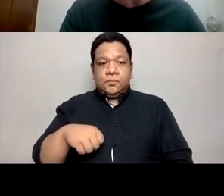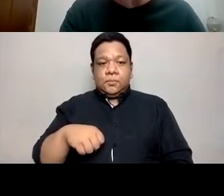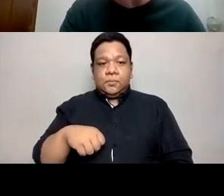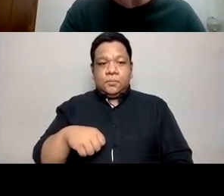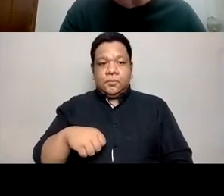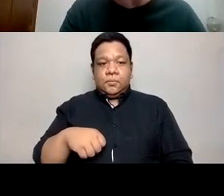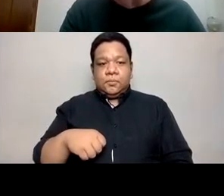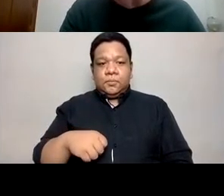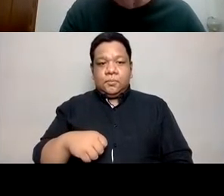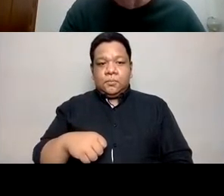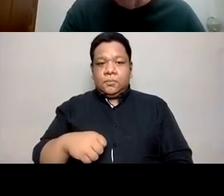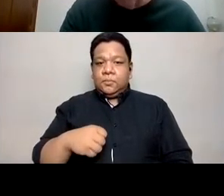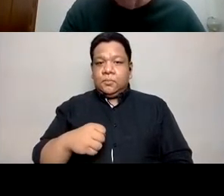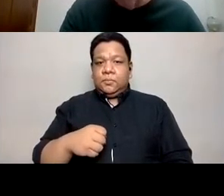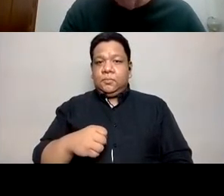sorry.